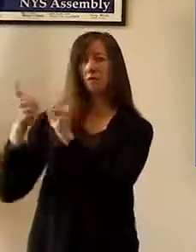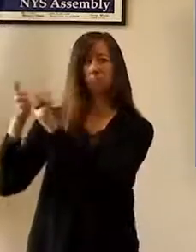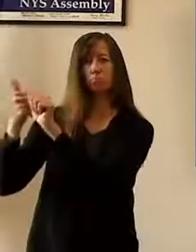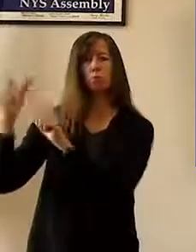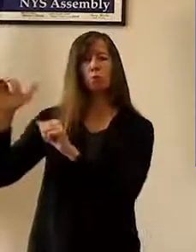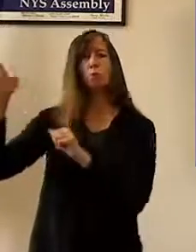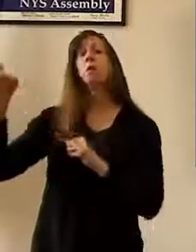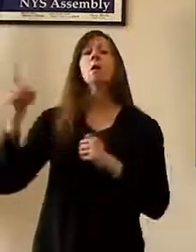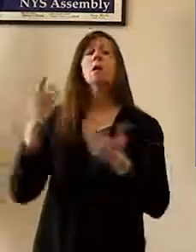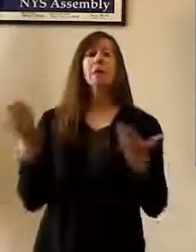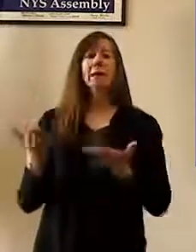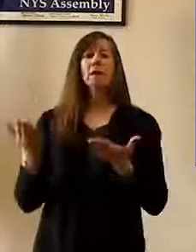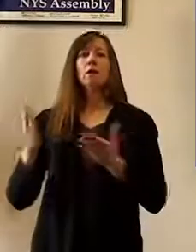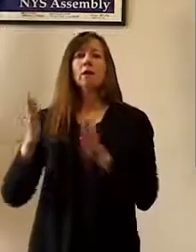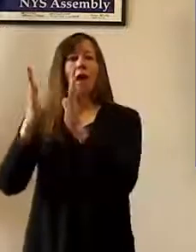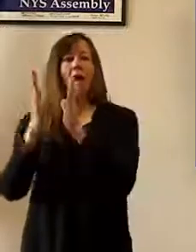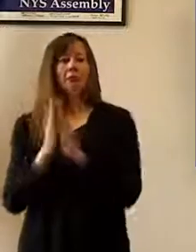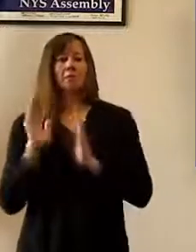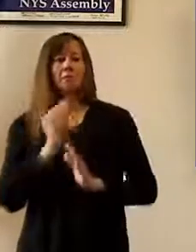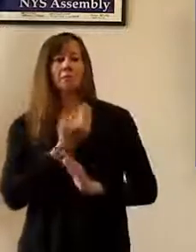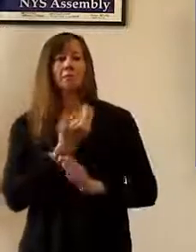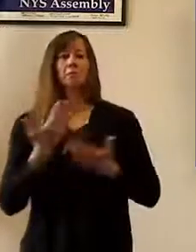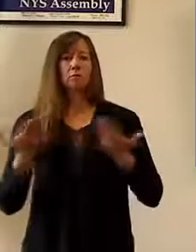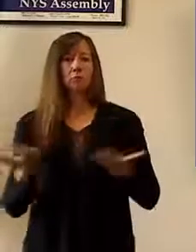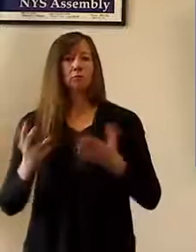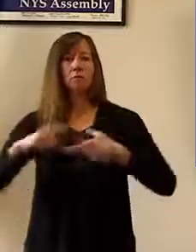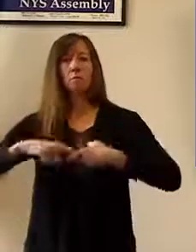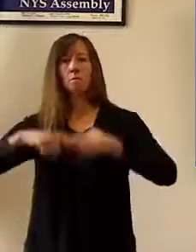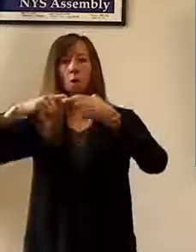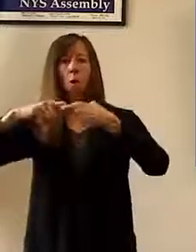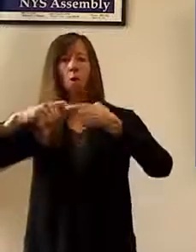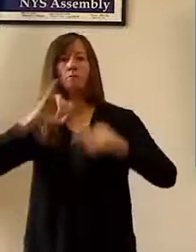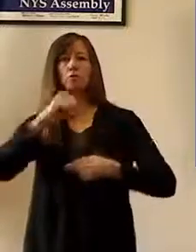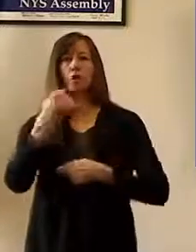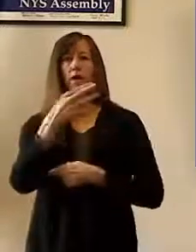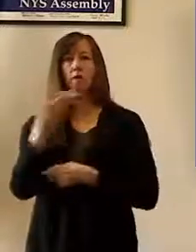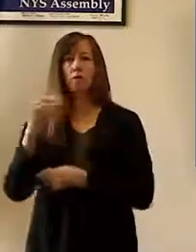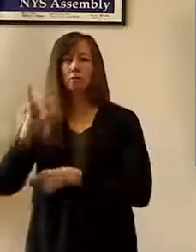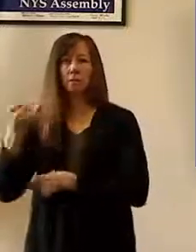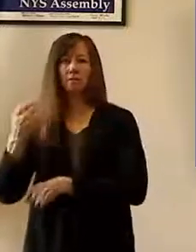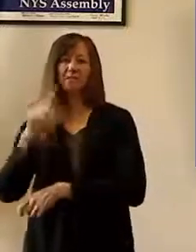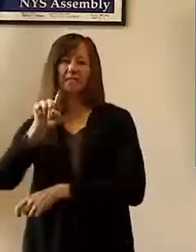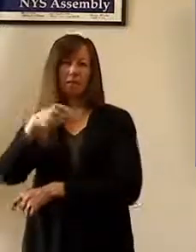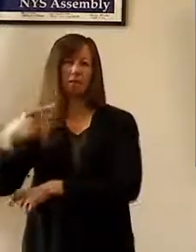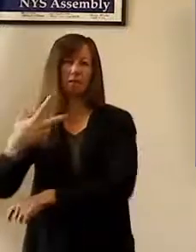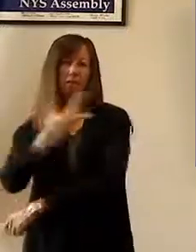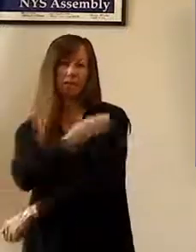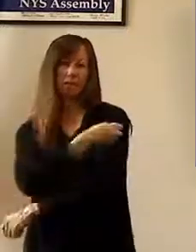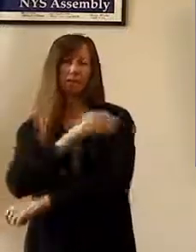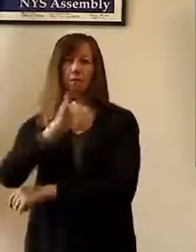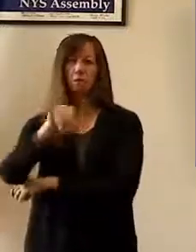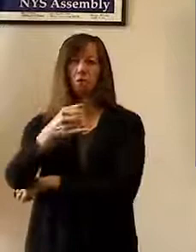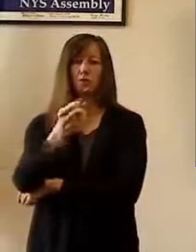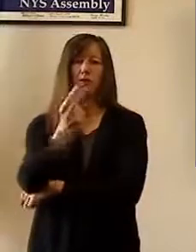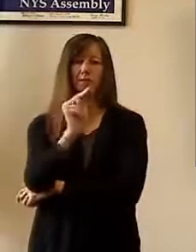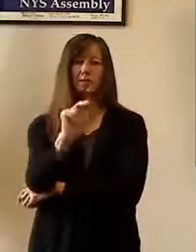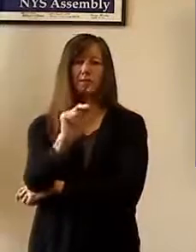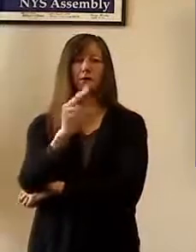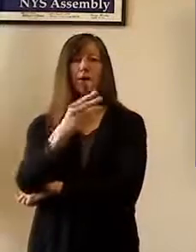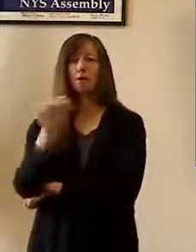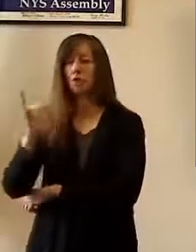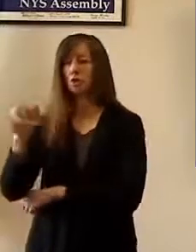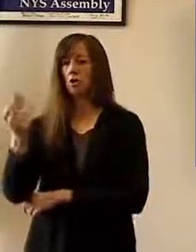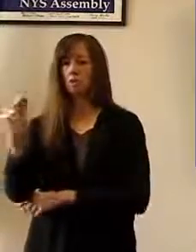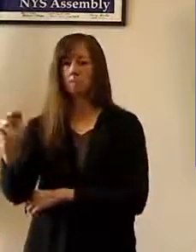administration of the Johnson & Johnson single-dose vaccine. This is as a result of 6 United States residents,